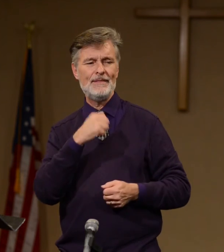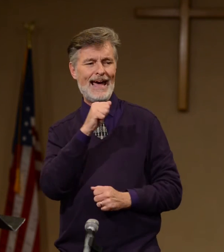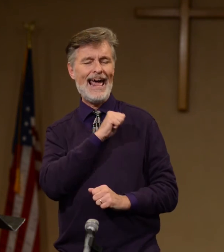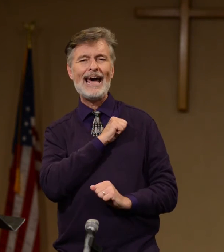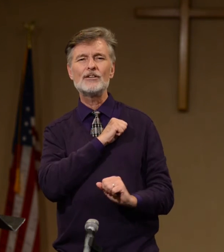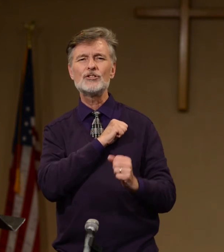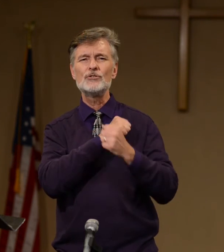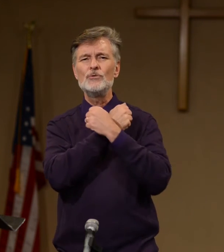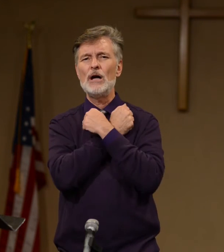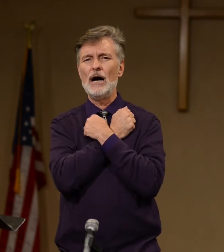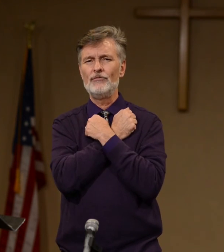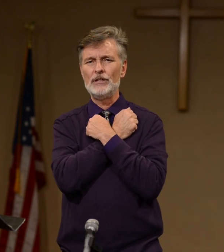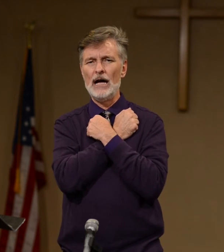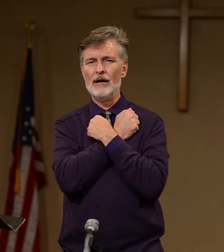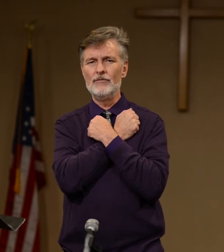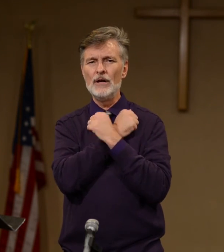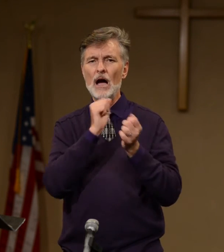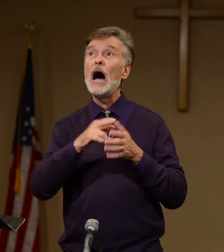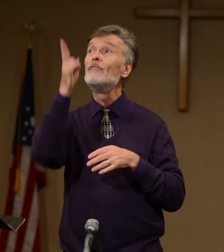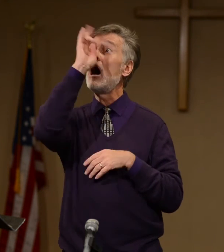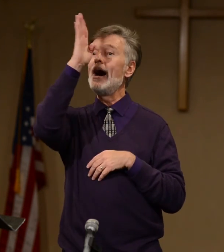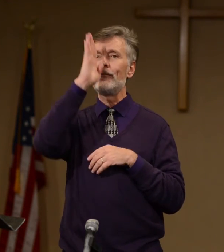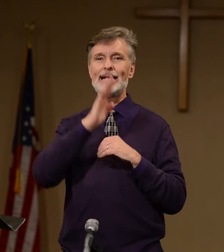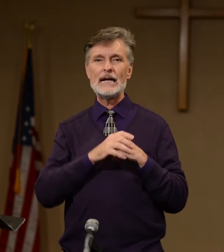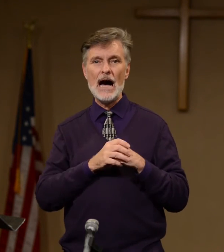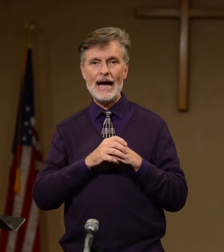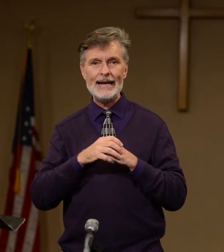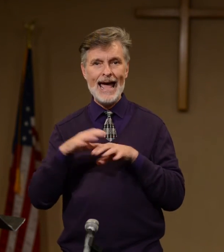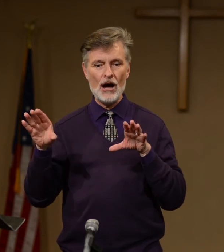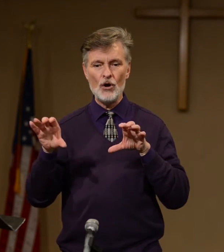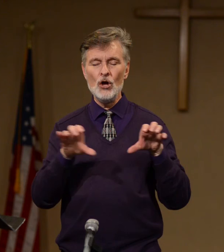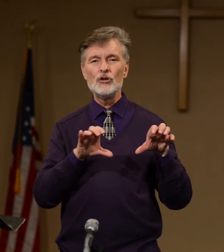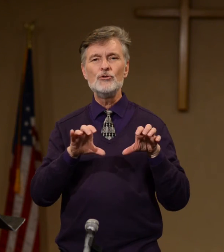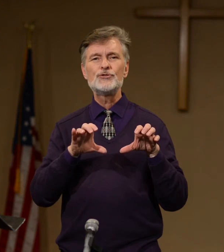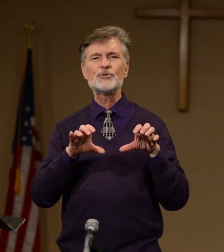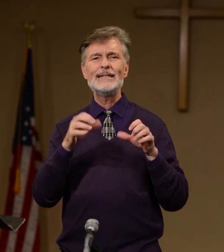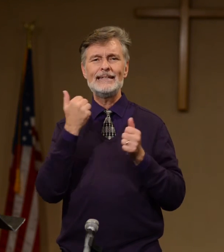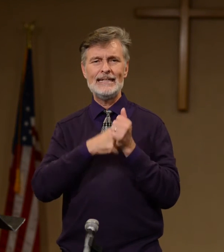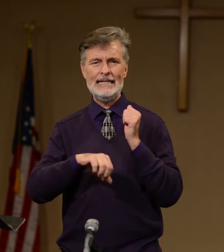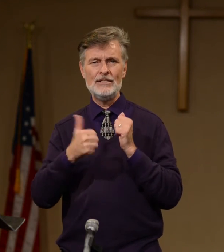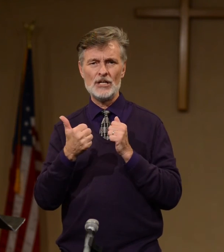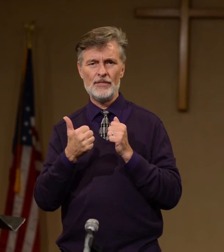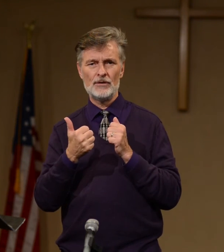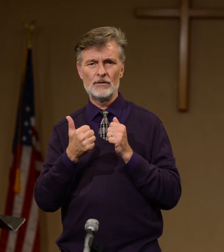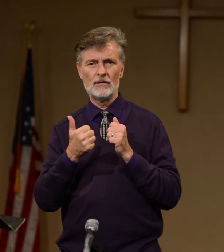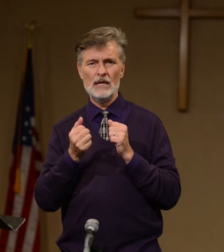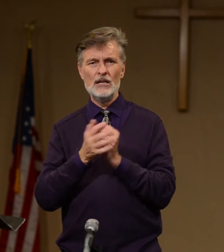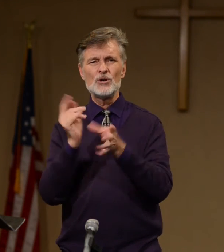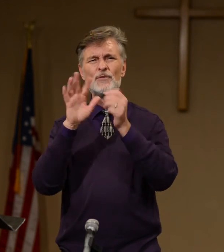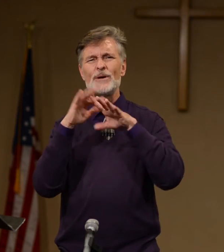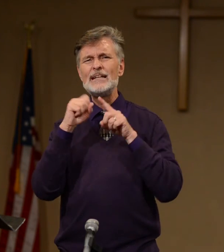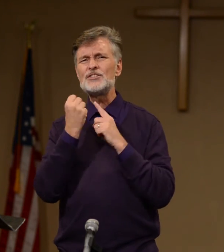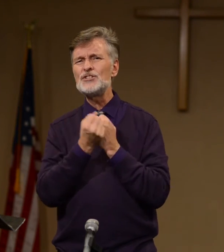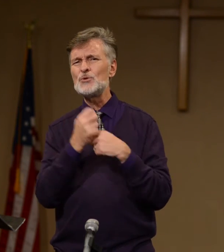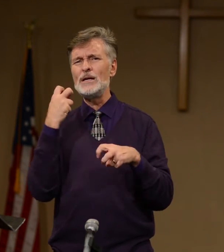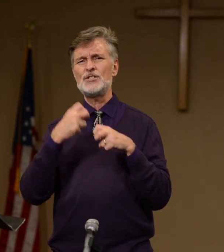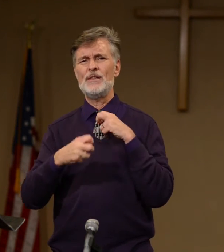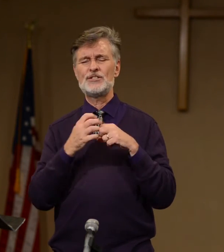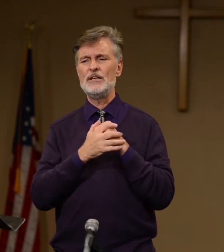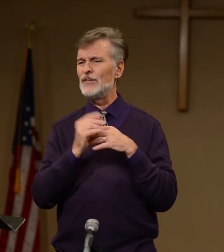that attitude of love, of honoring God and how you treat each other. So if you're in a situation that's difficult,